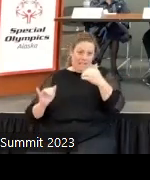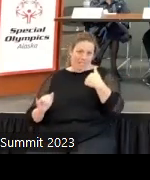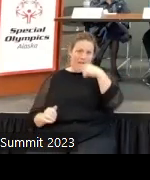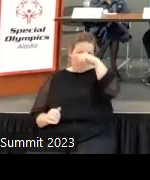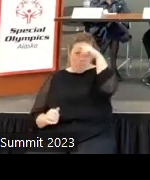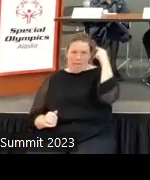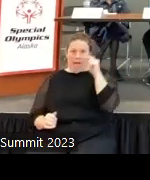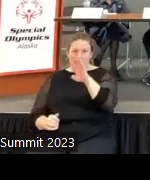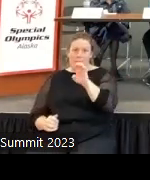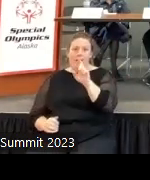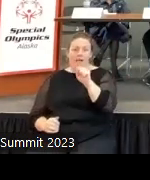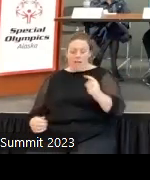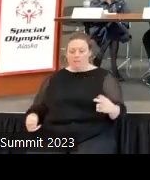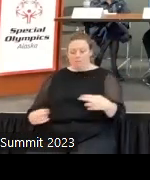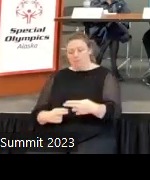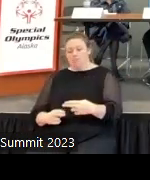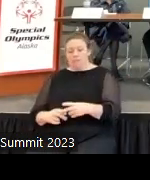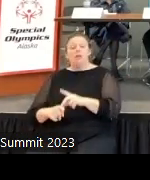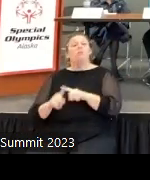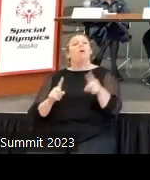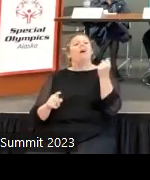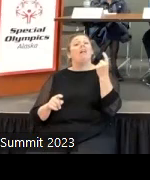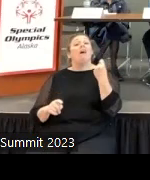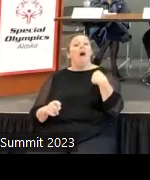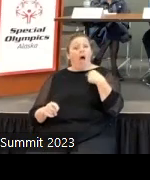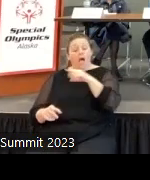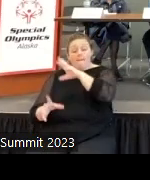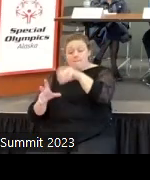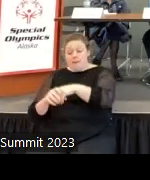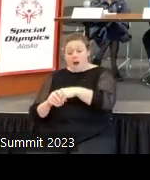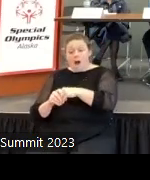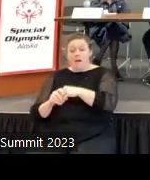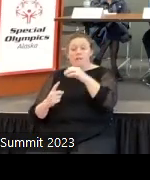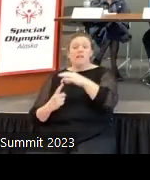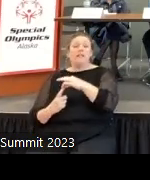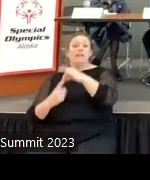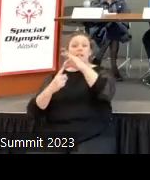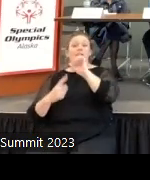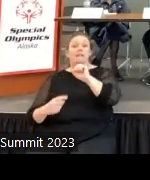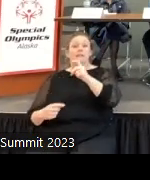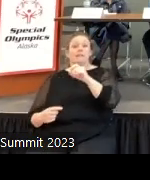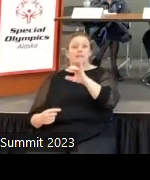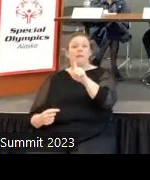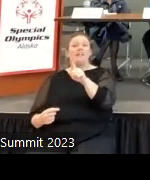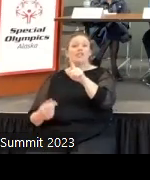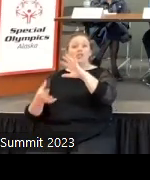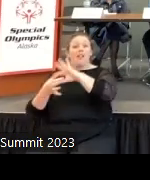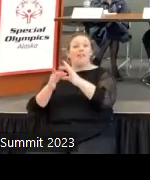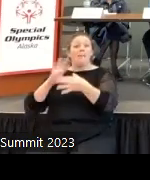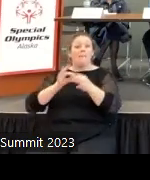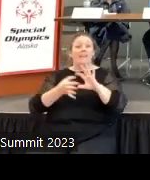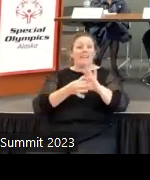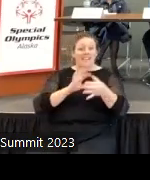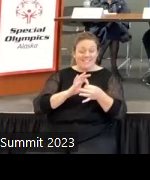got involved in the Special Olympics. And I made up my own little logo or slogan, like Special